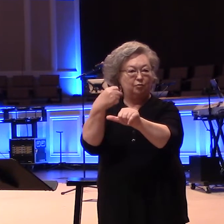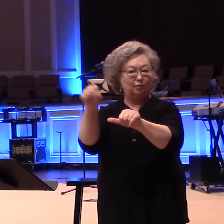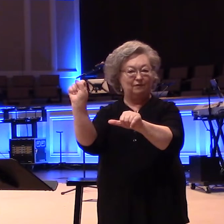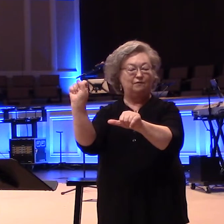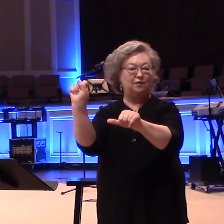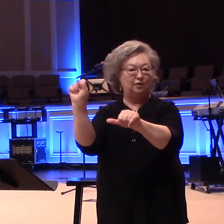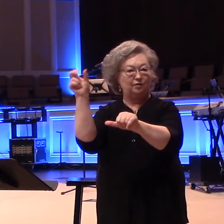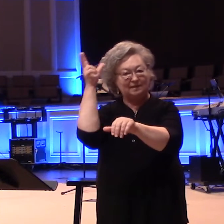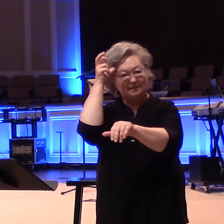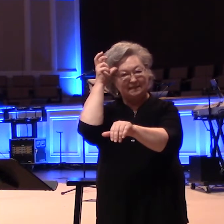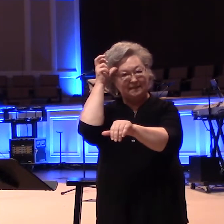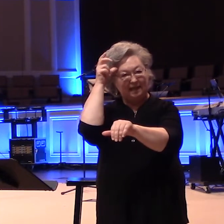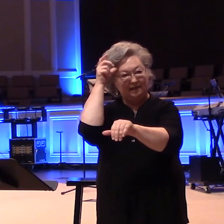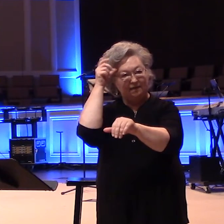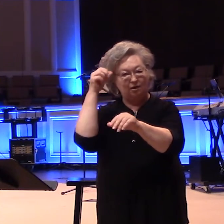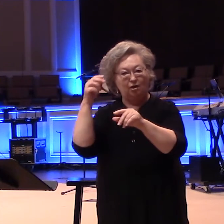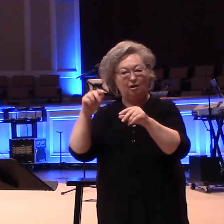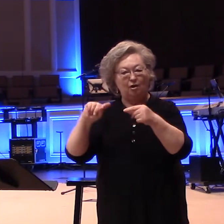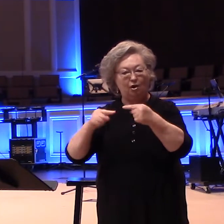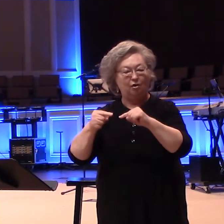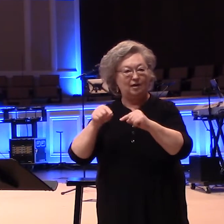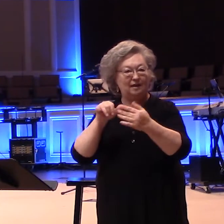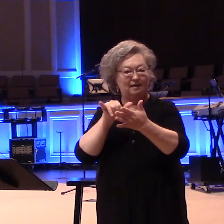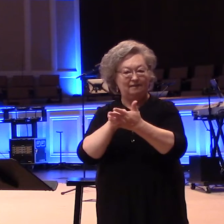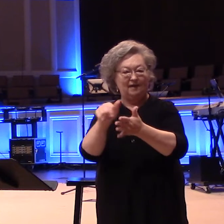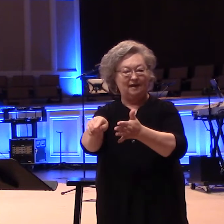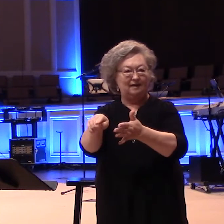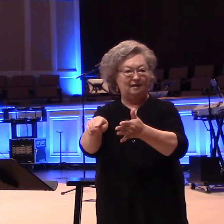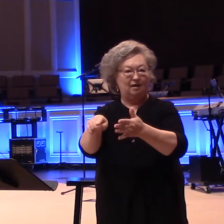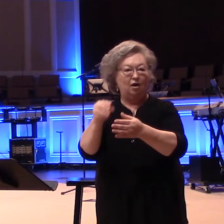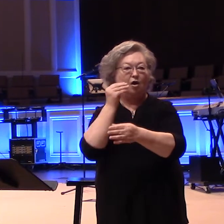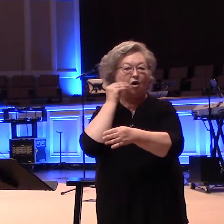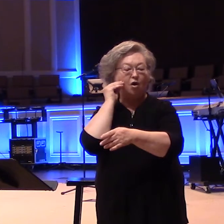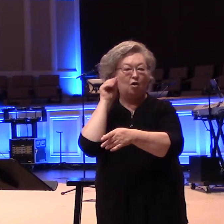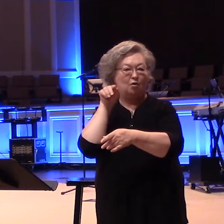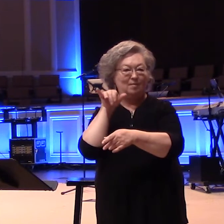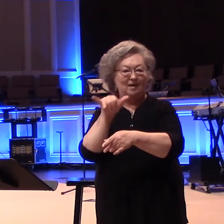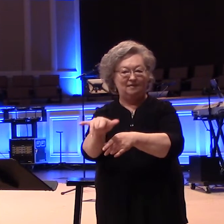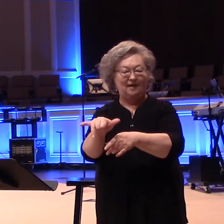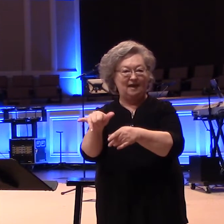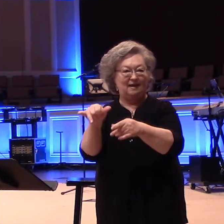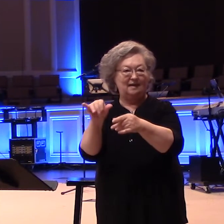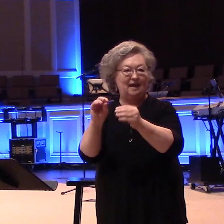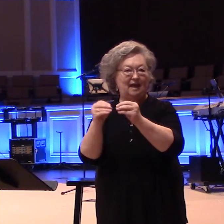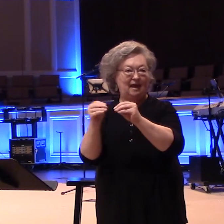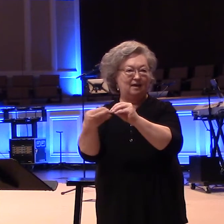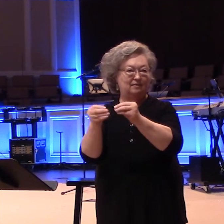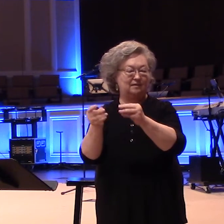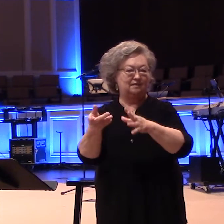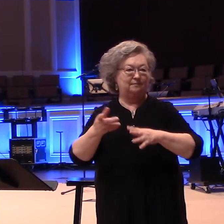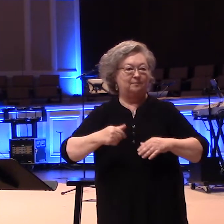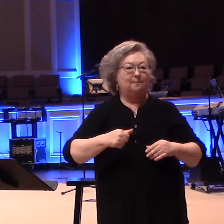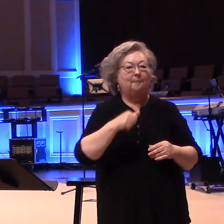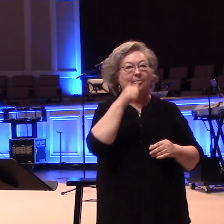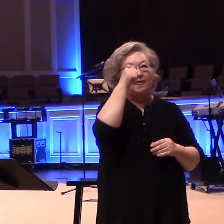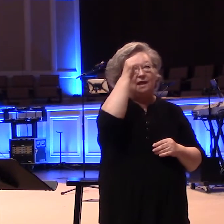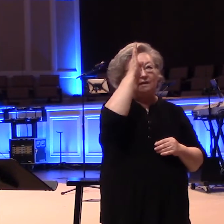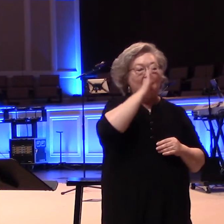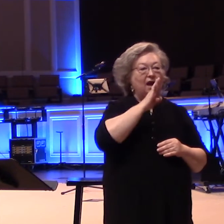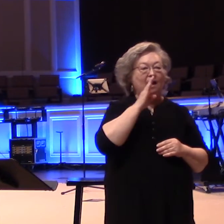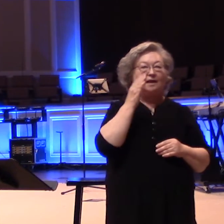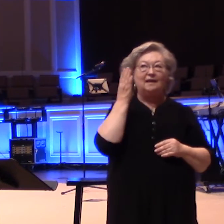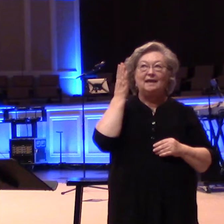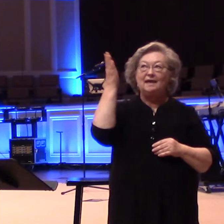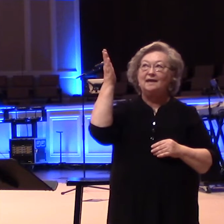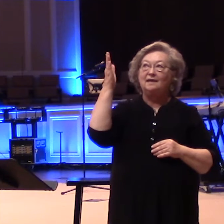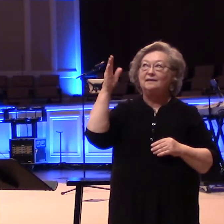safety. We build the home and the kingdom of God as a place where we can run a strong tower and a refuge.